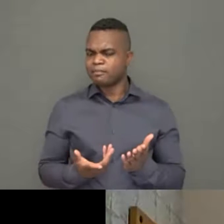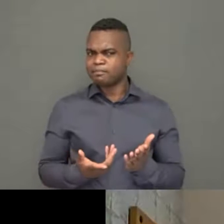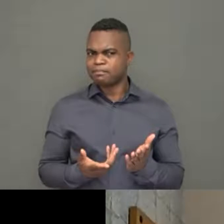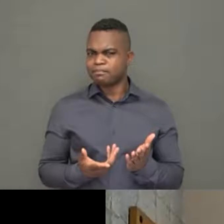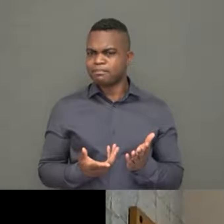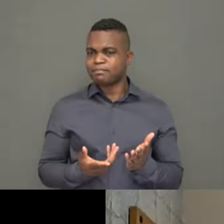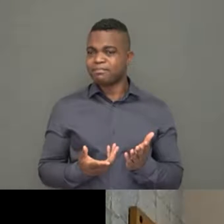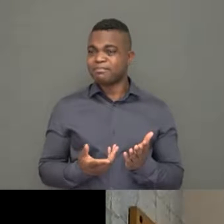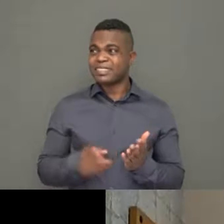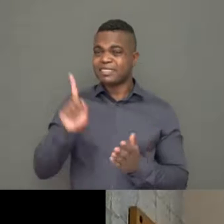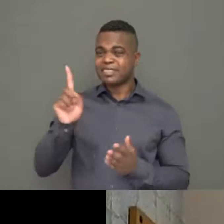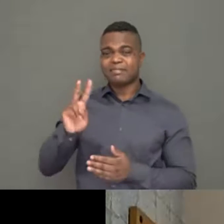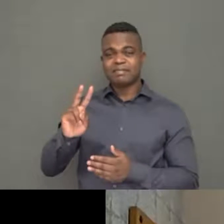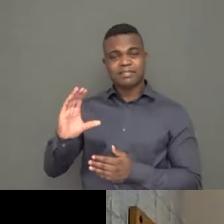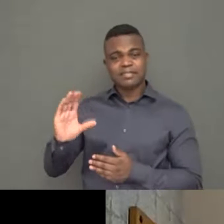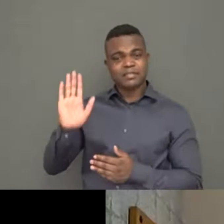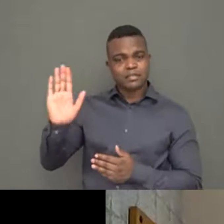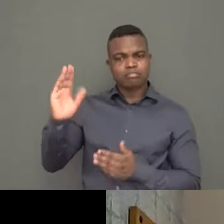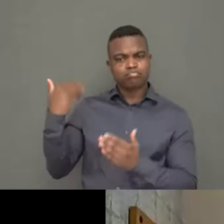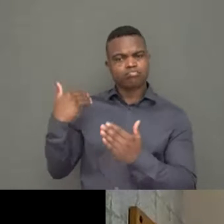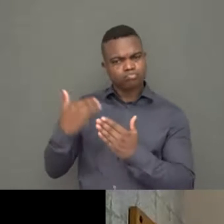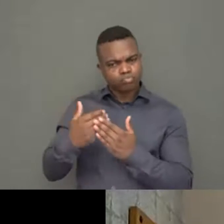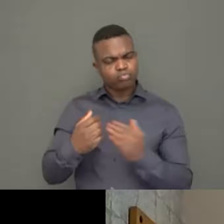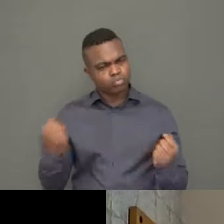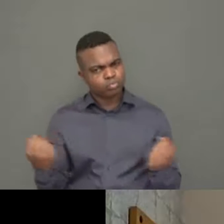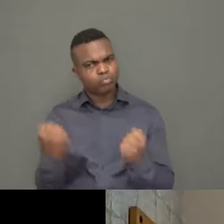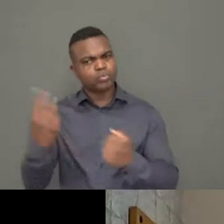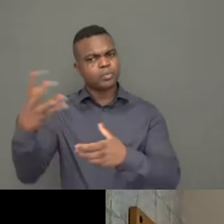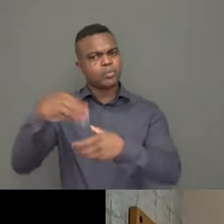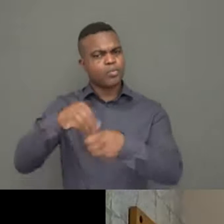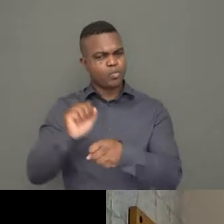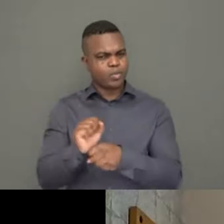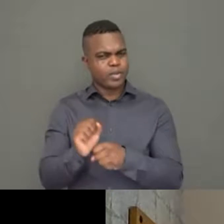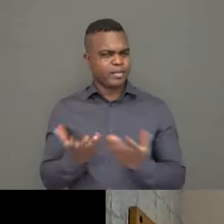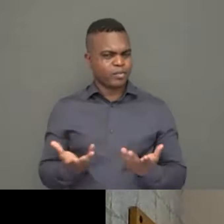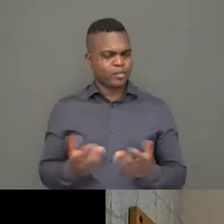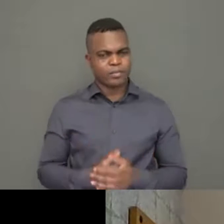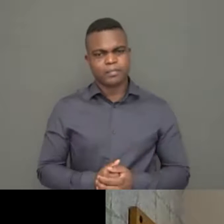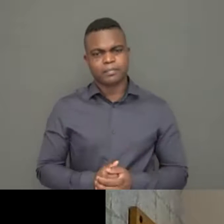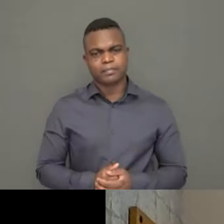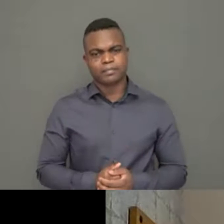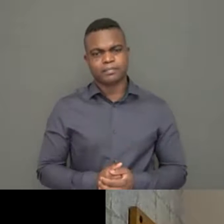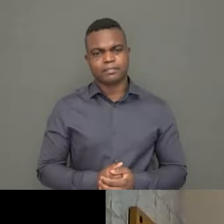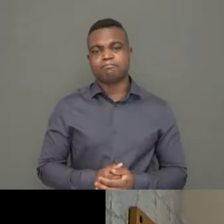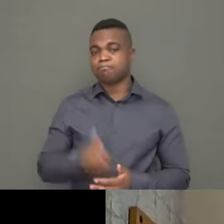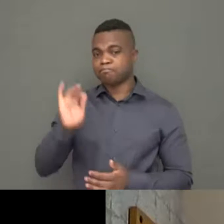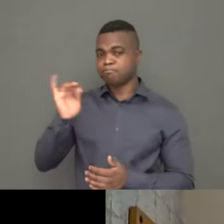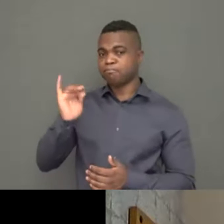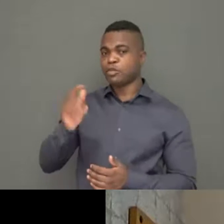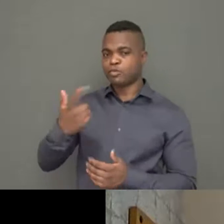Yes, when it comes to online volunteering, yeah, it is a very